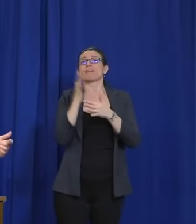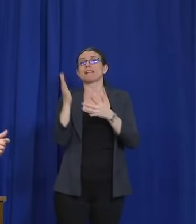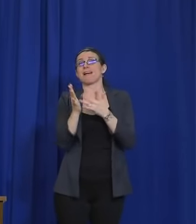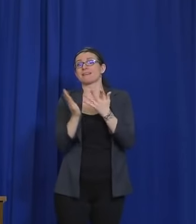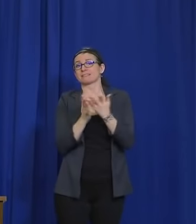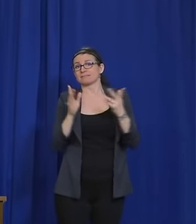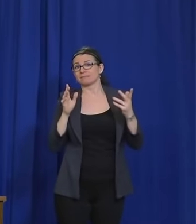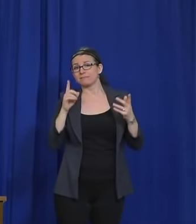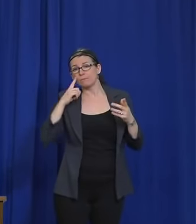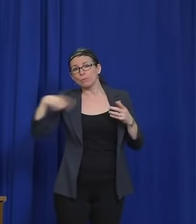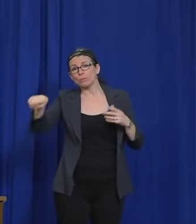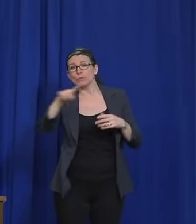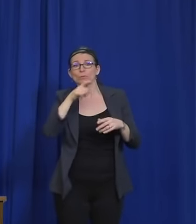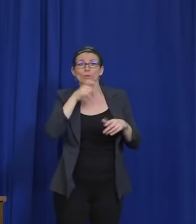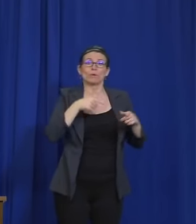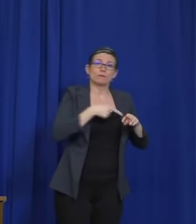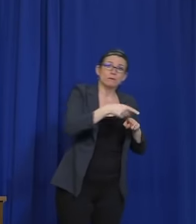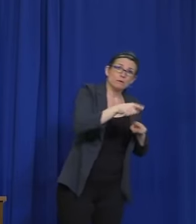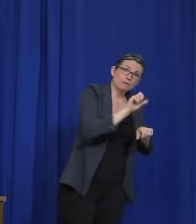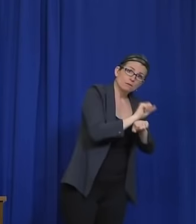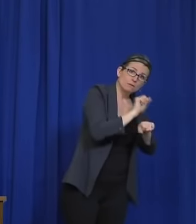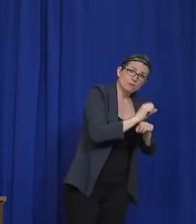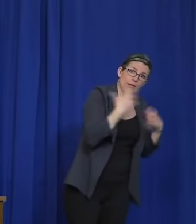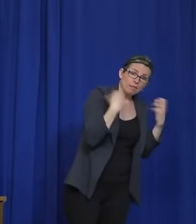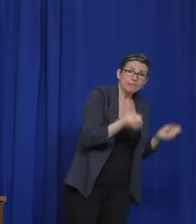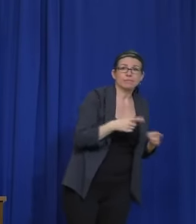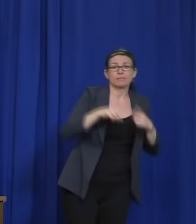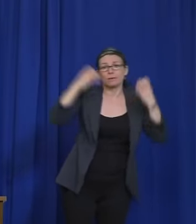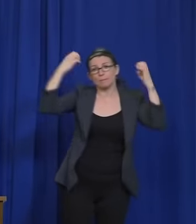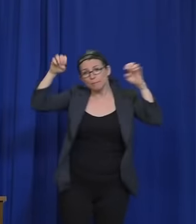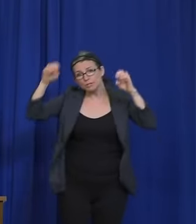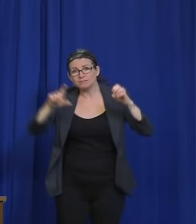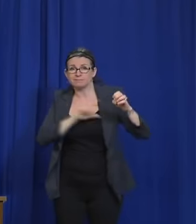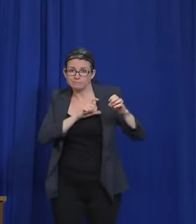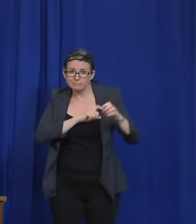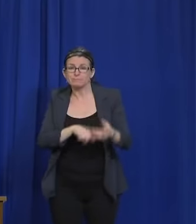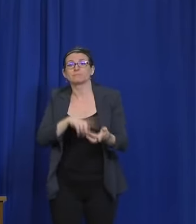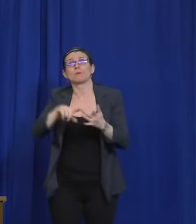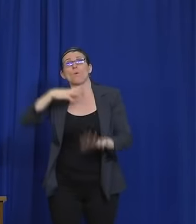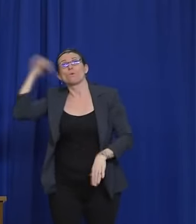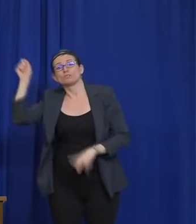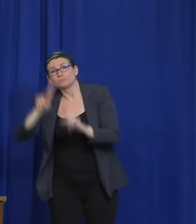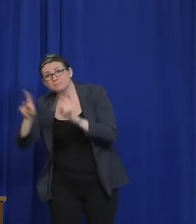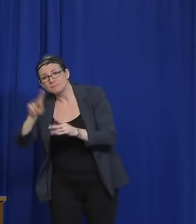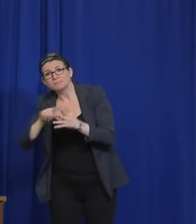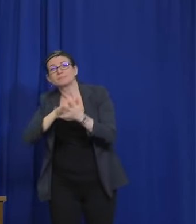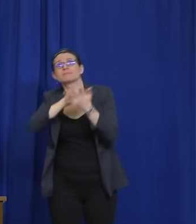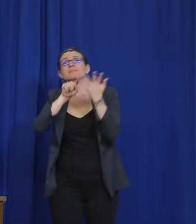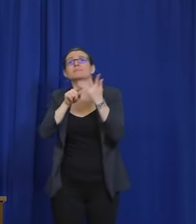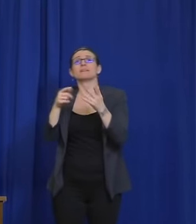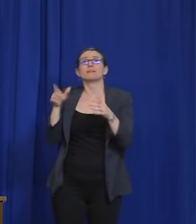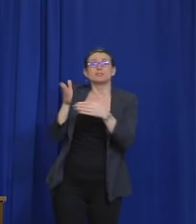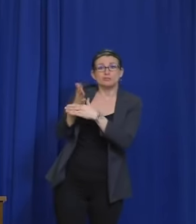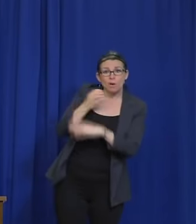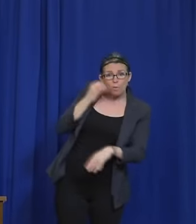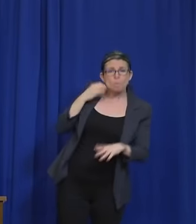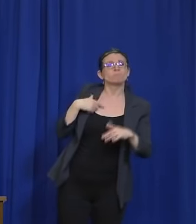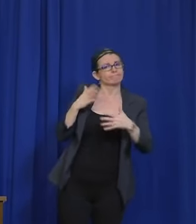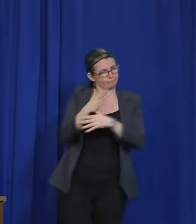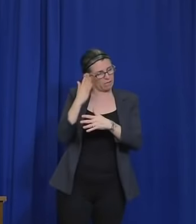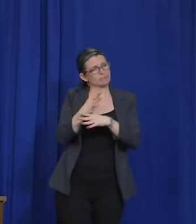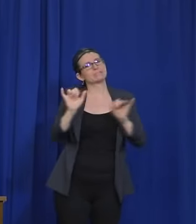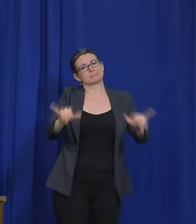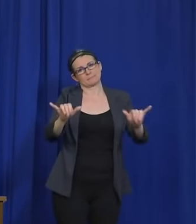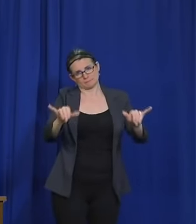first responders, older people in Maine, we're testing people who, should they have COVID-19, we want to